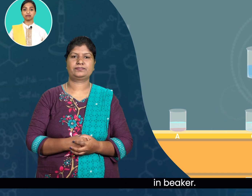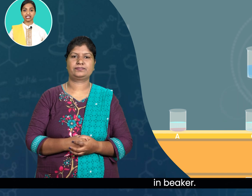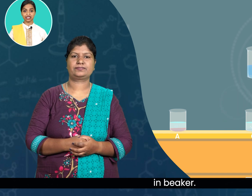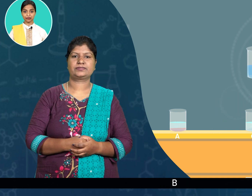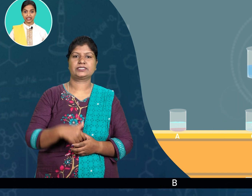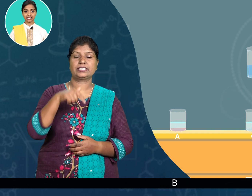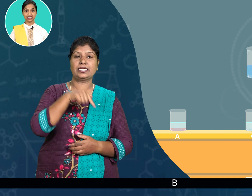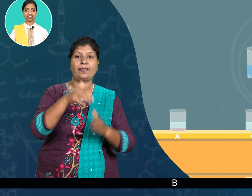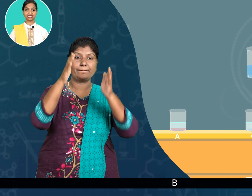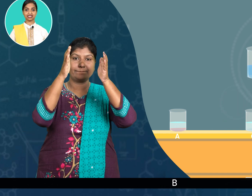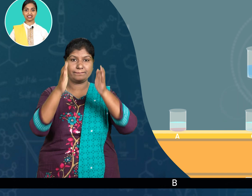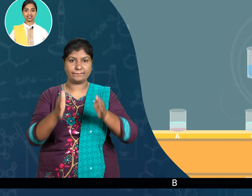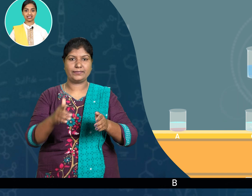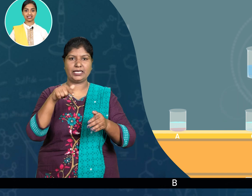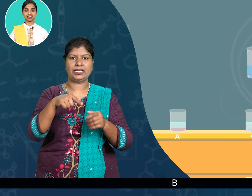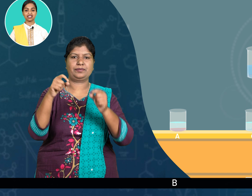In beaker B,